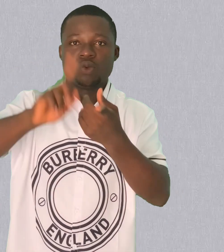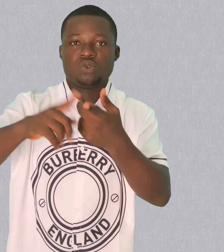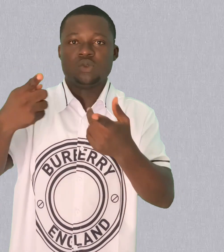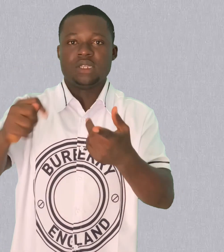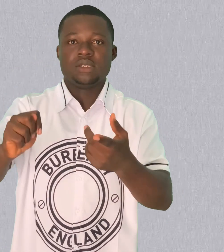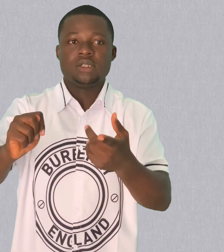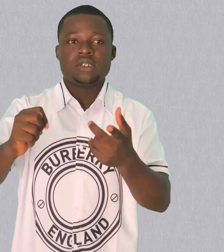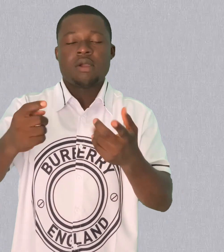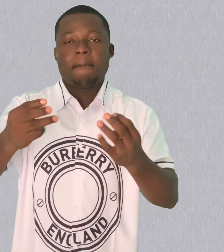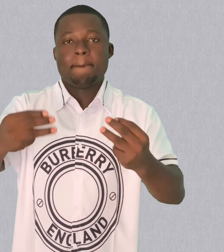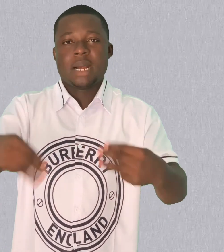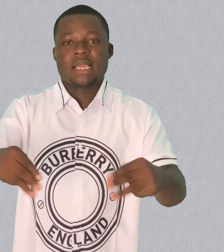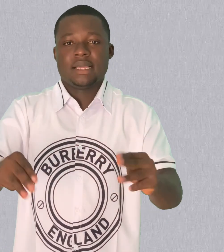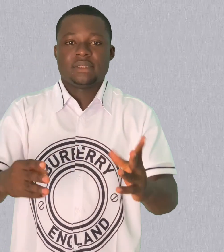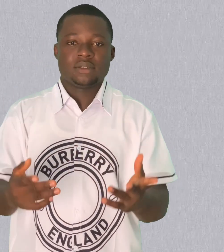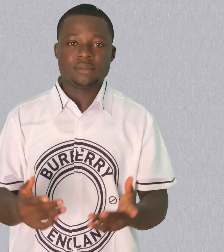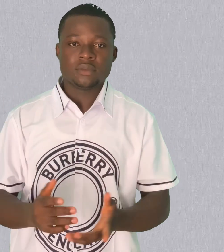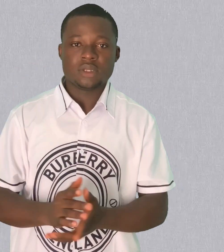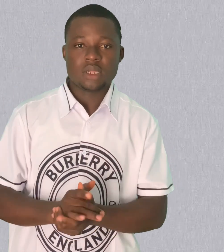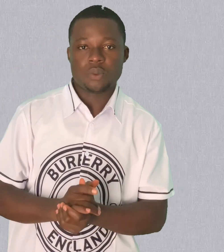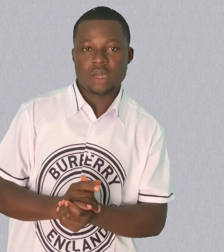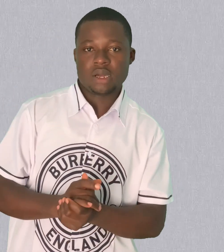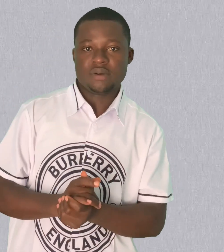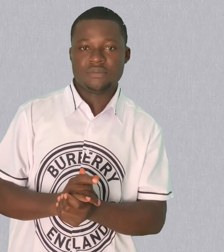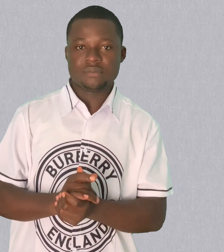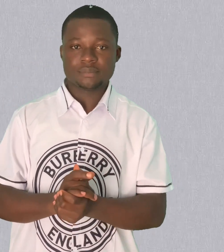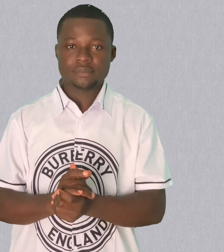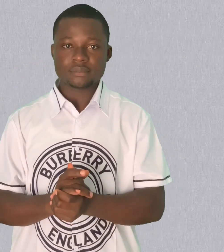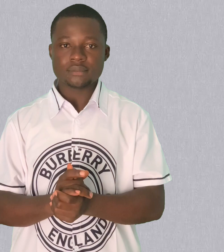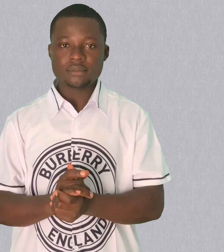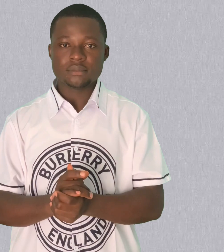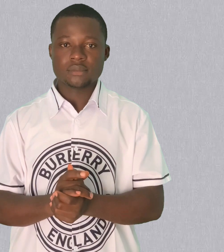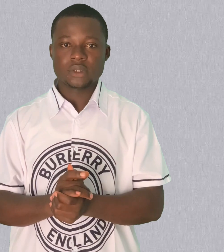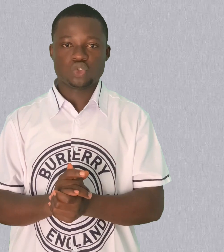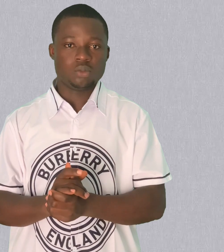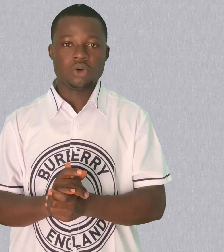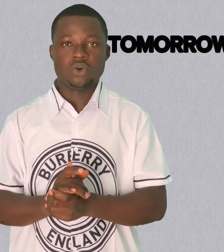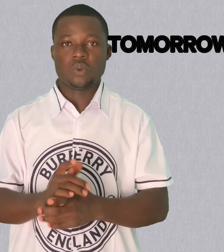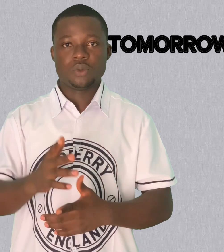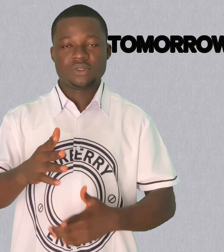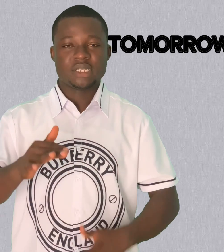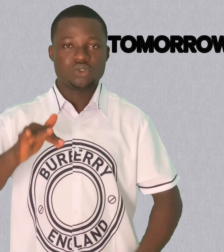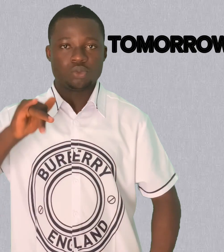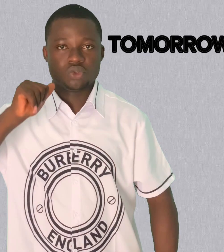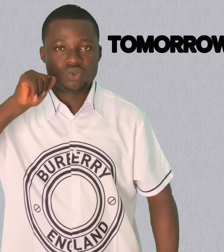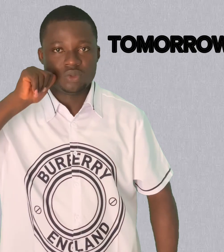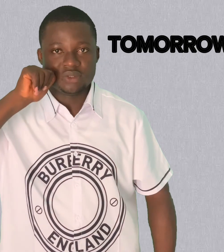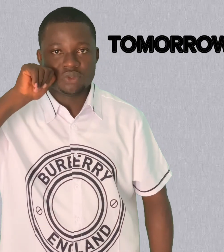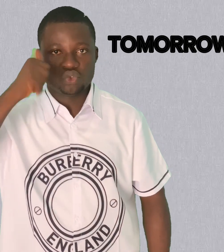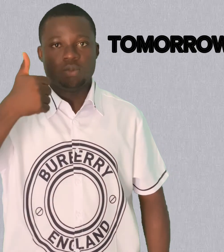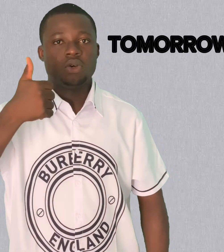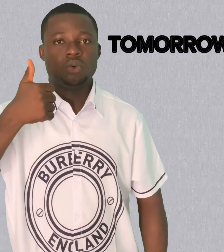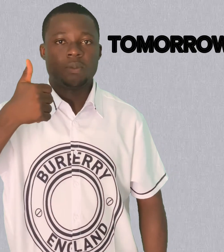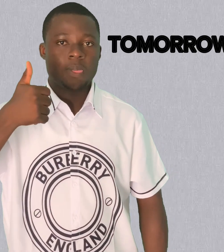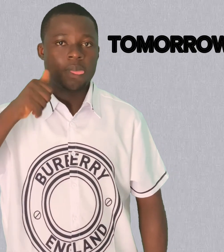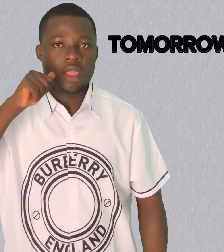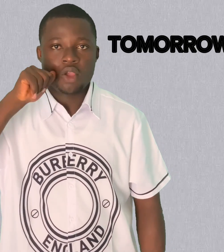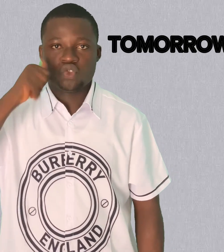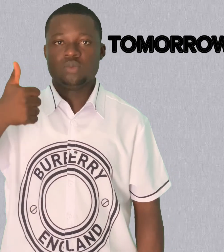to the market. Now we have tomorrow. When you want to sign tomorrow, do this. Tomorrow. Tomorrow,